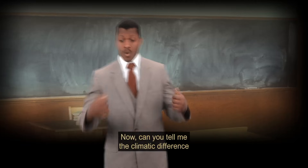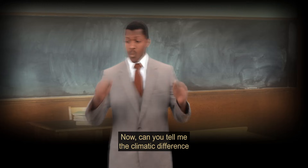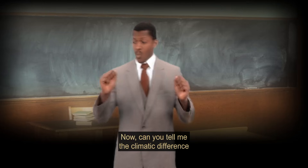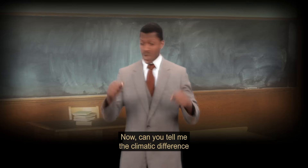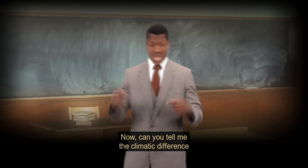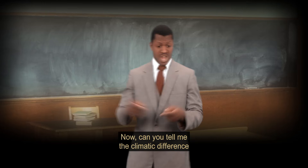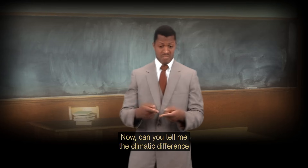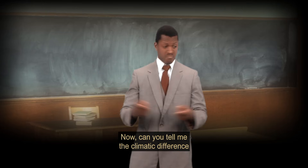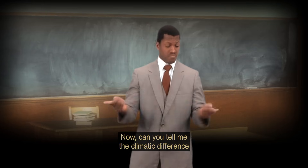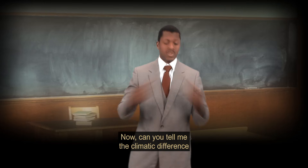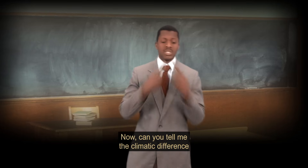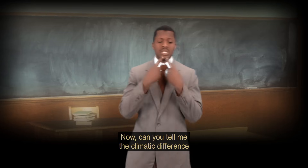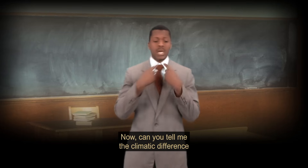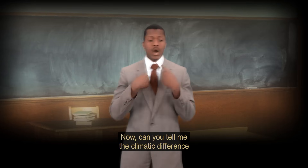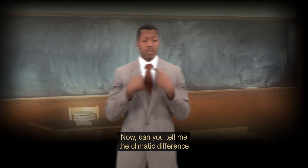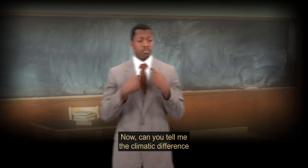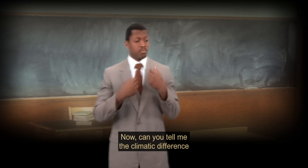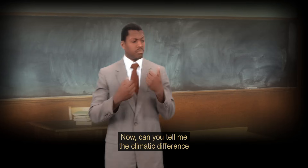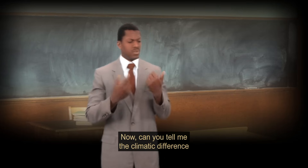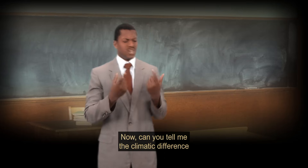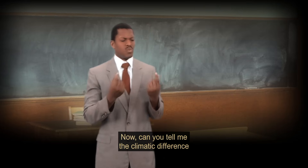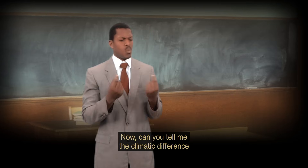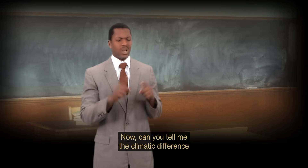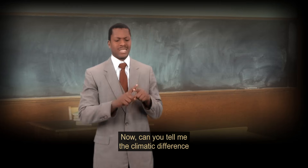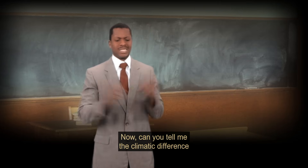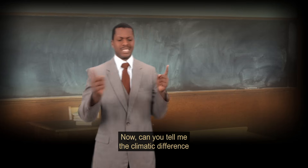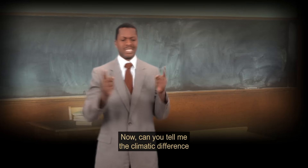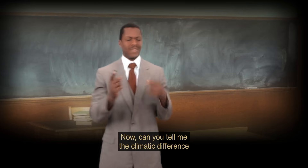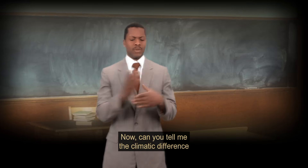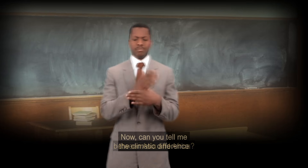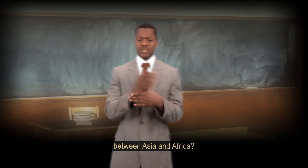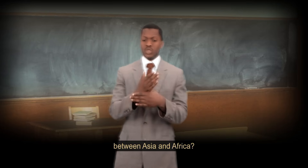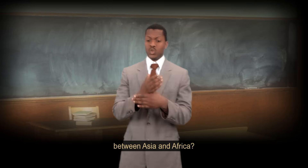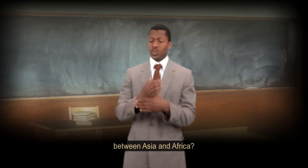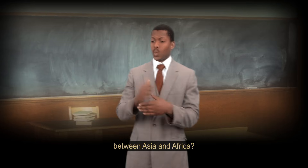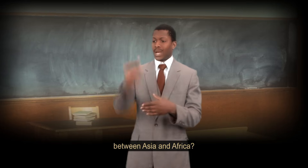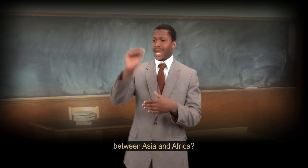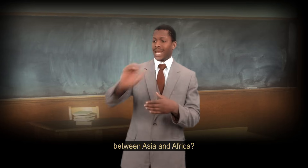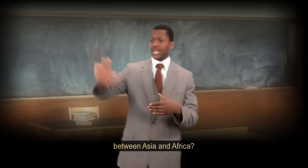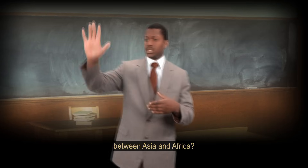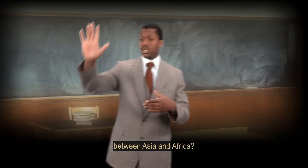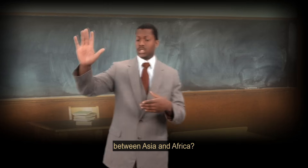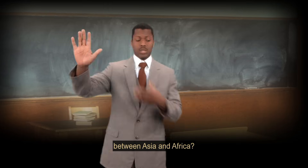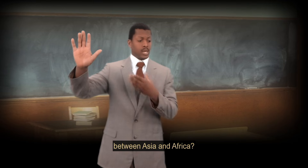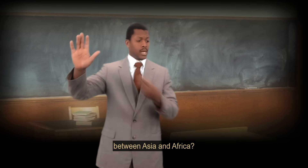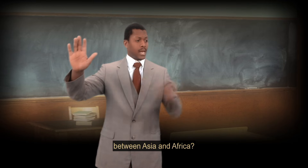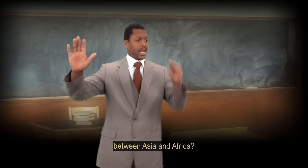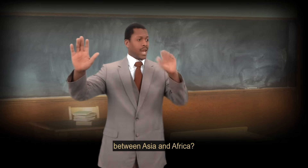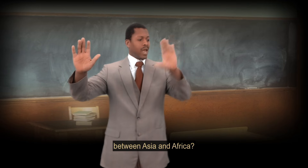Now, can you tell me the climatic difference between Asia and Africa?